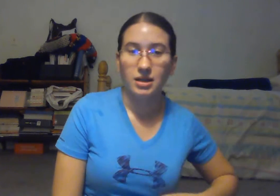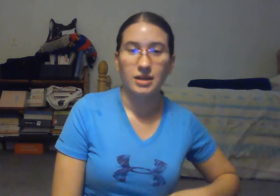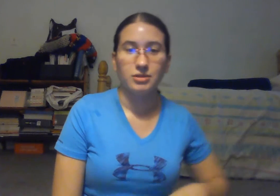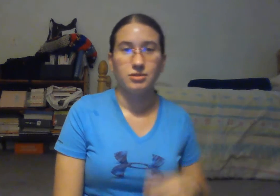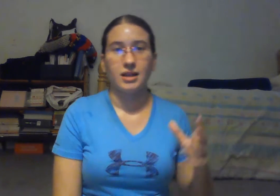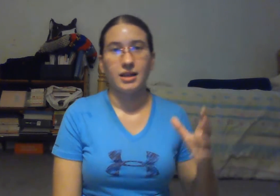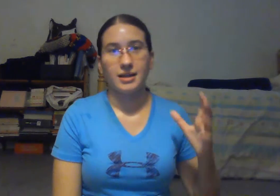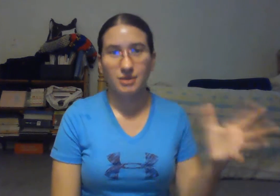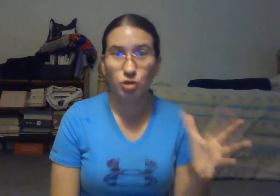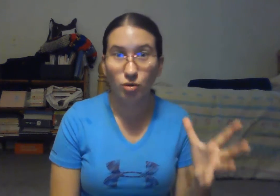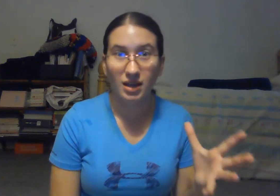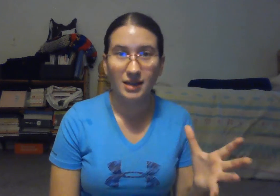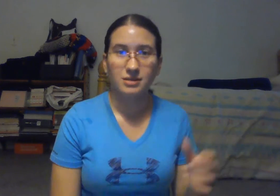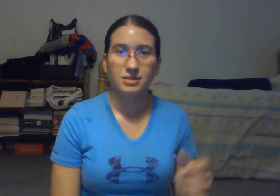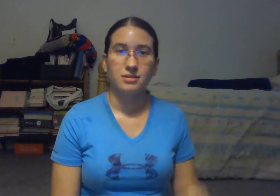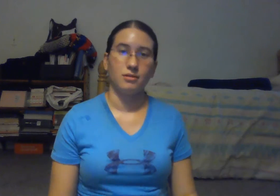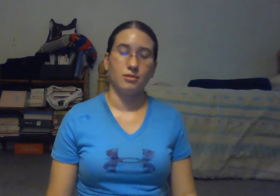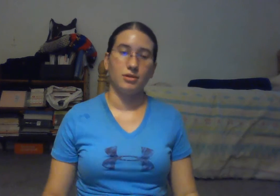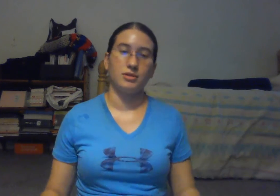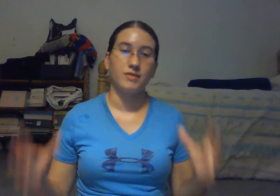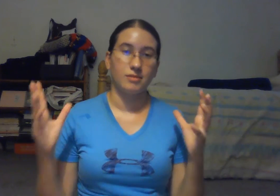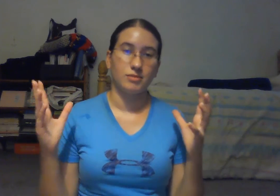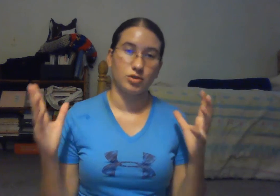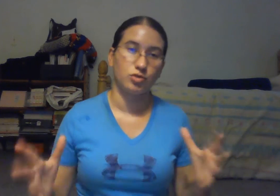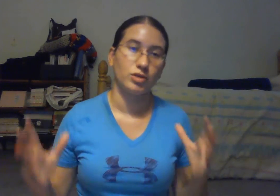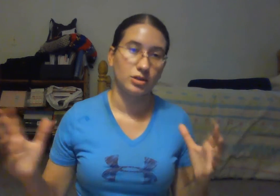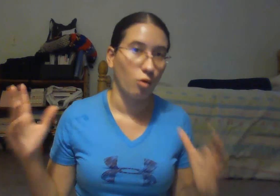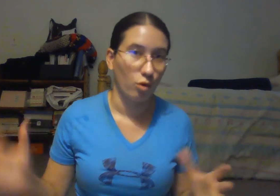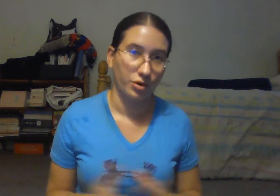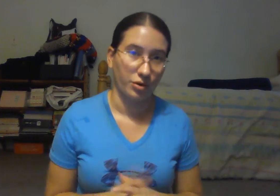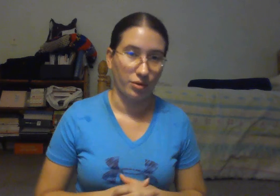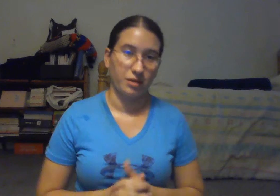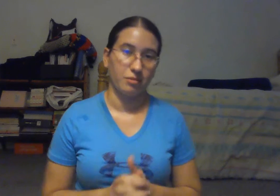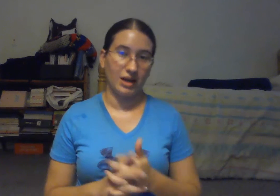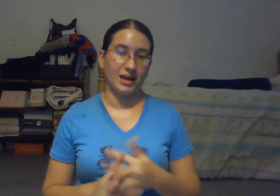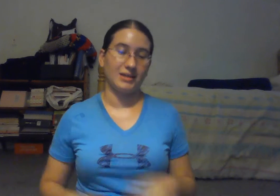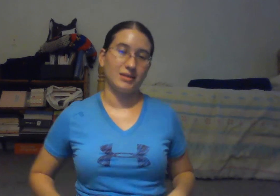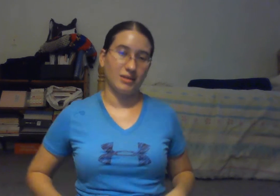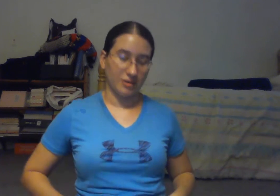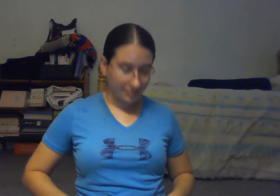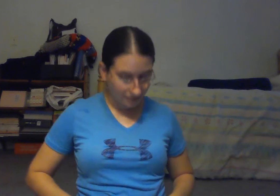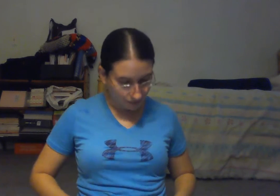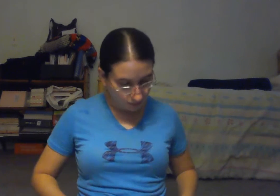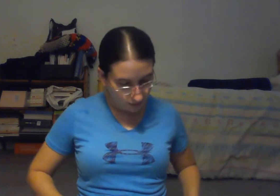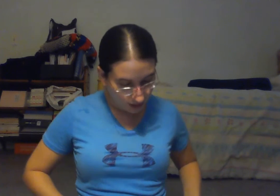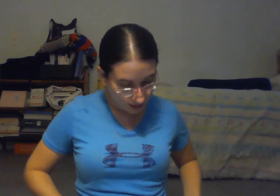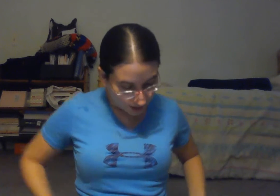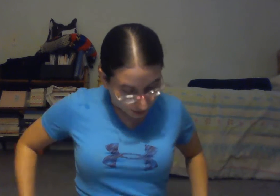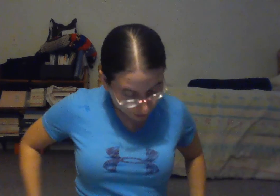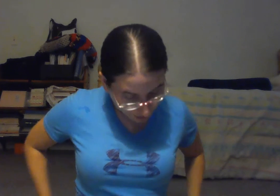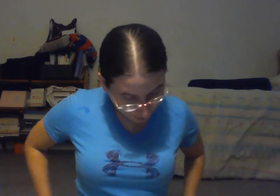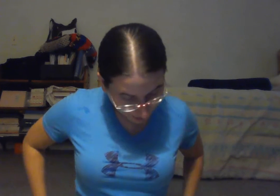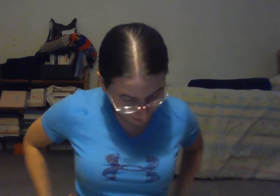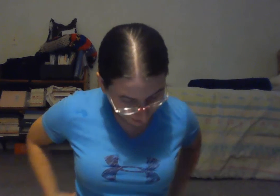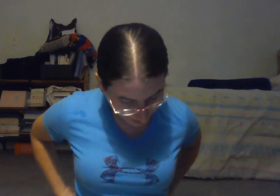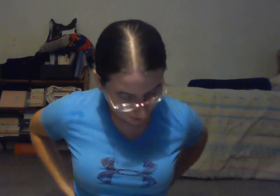and you say like, do this, or you're giving them a strict order or command, you know? So here we have the